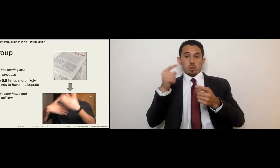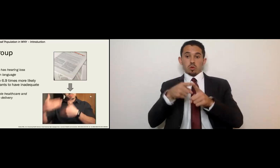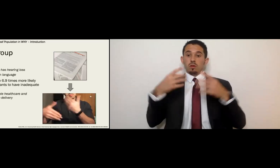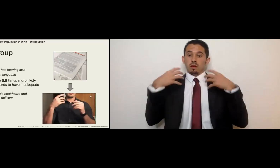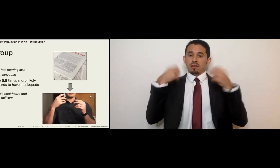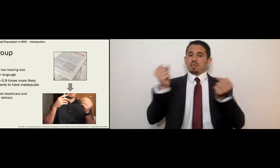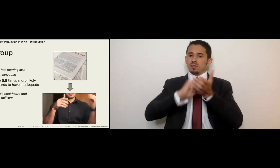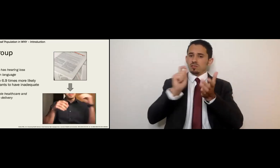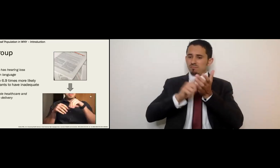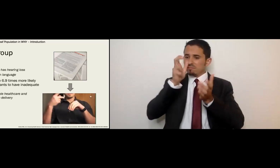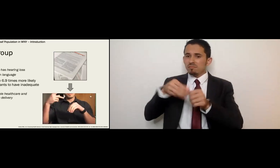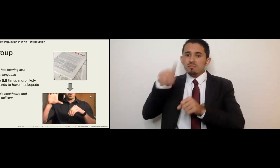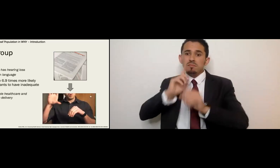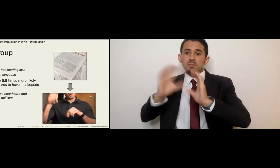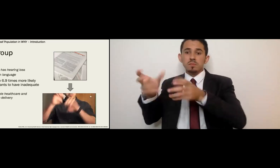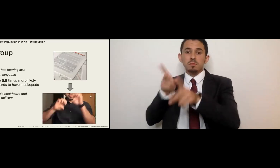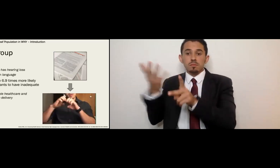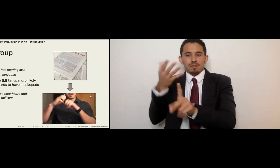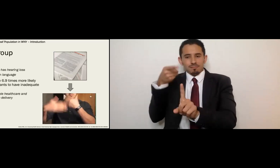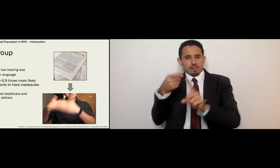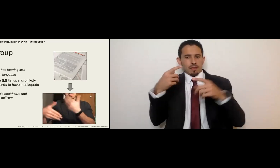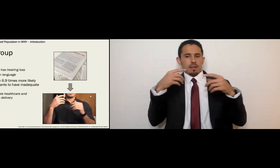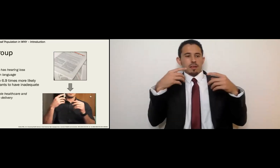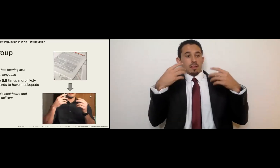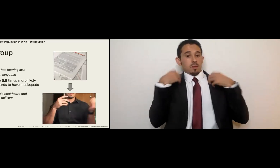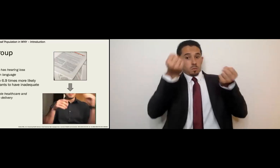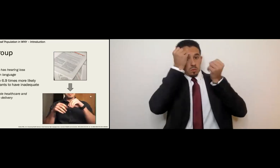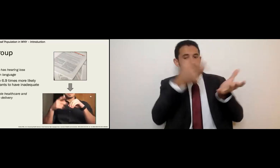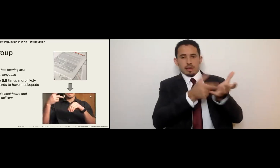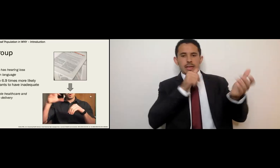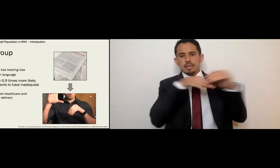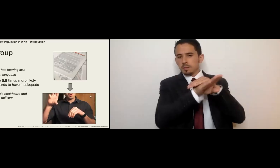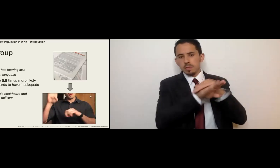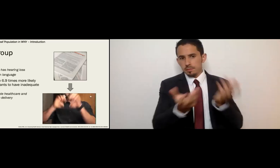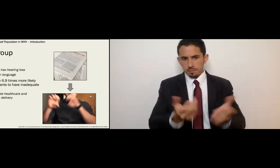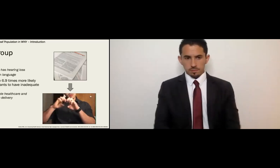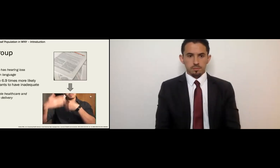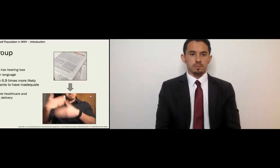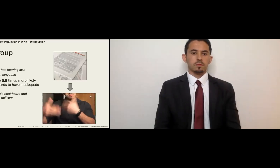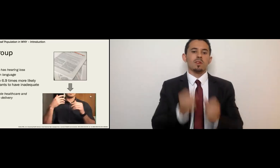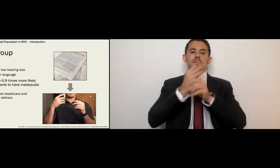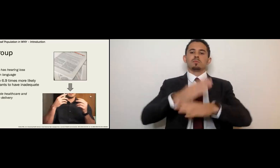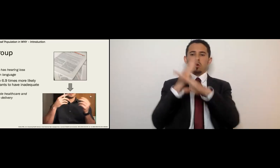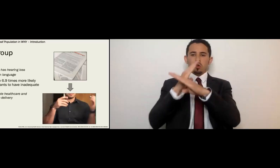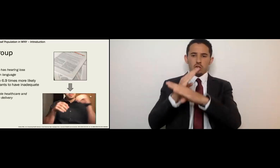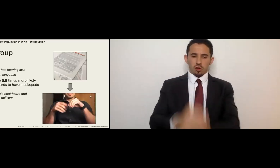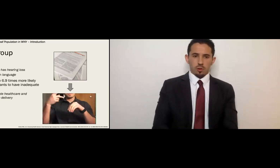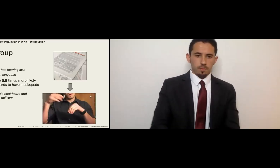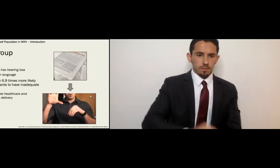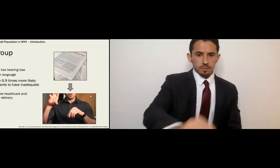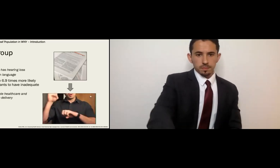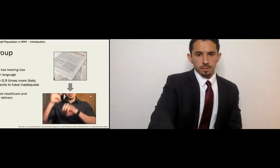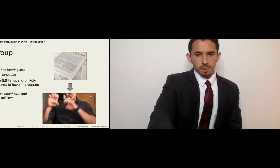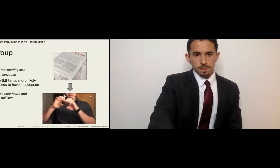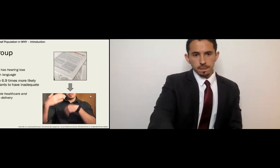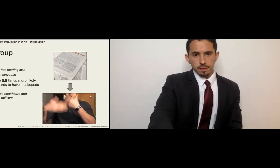provided. We see that there is poor health literacy in the deaf community because the information is not available to